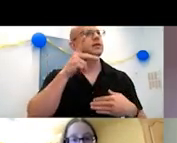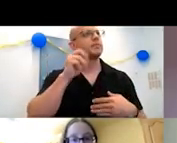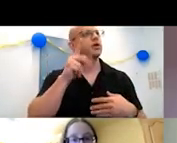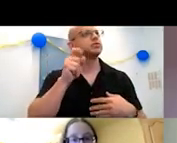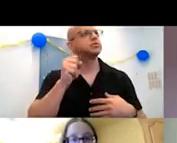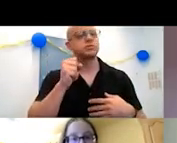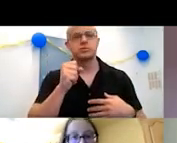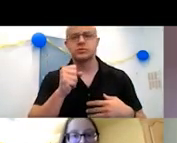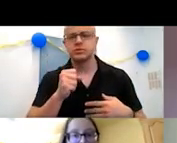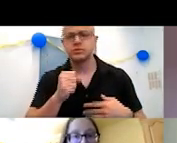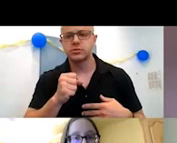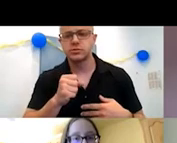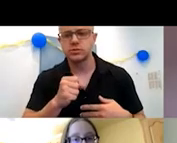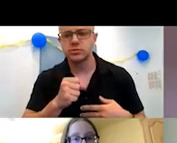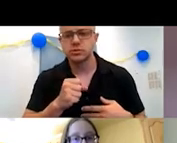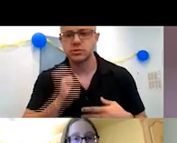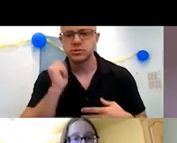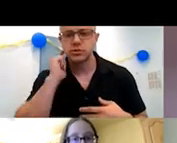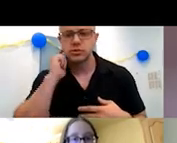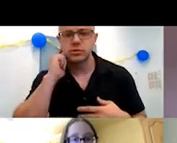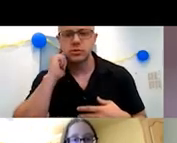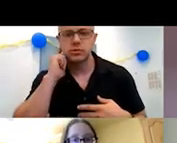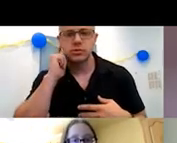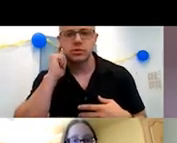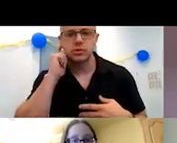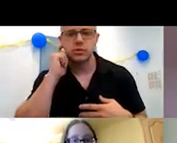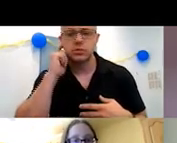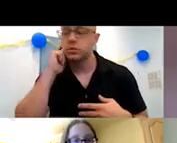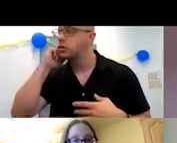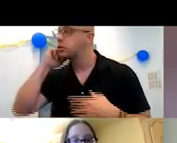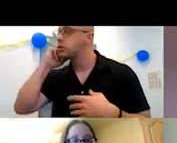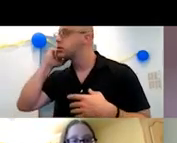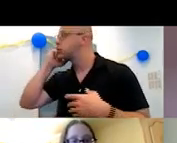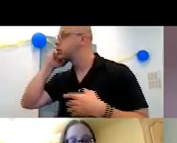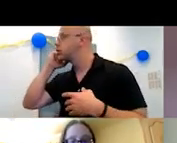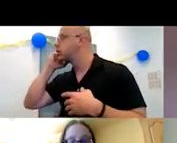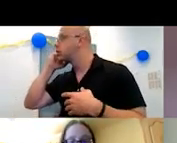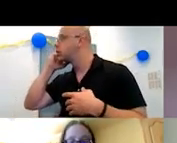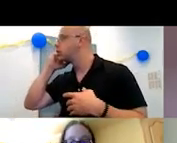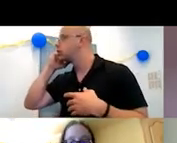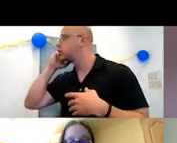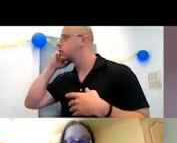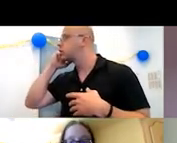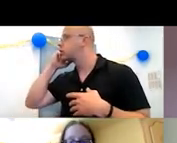Body parts. What, can you expand on that question, body parts?